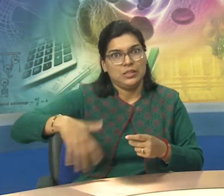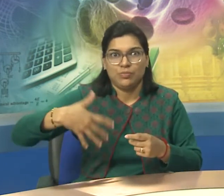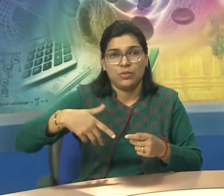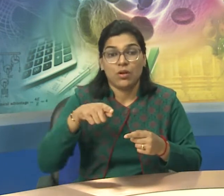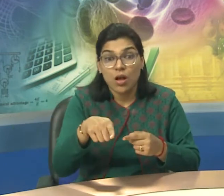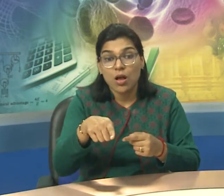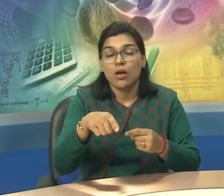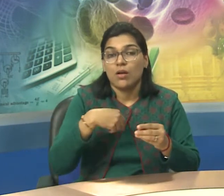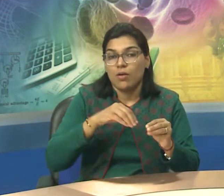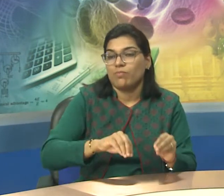contain value,